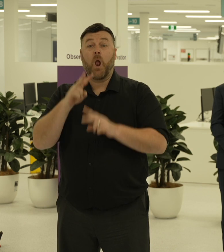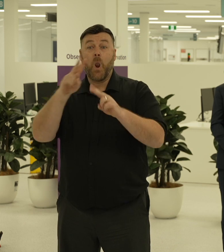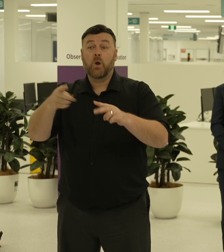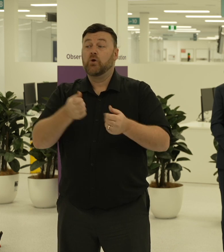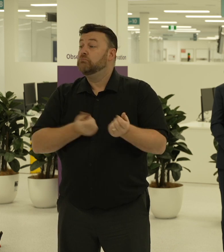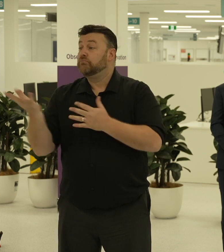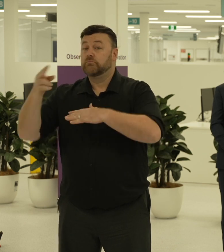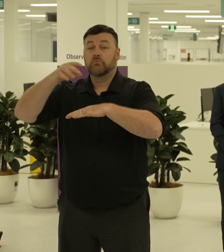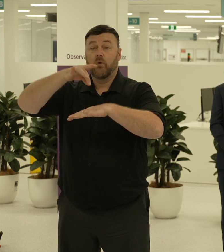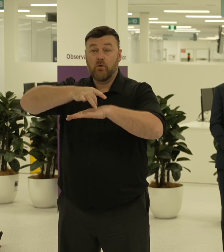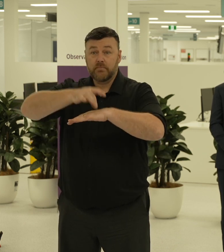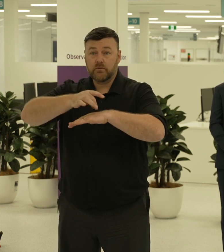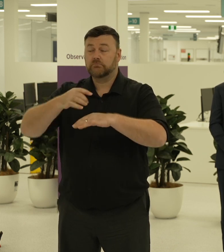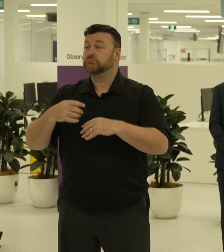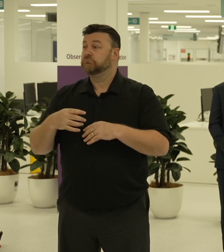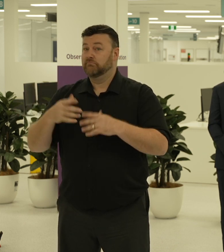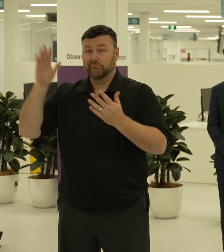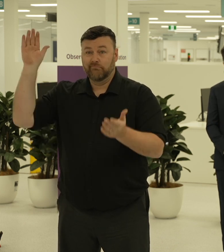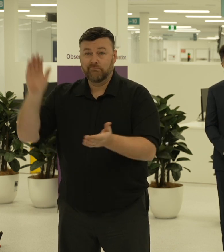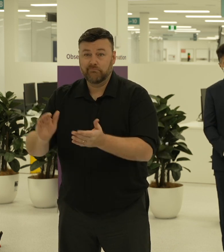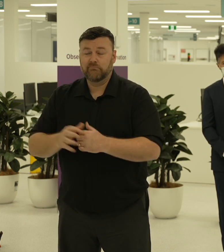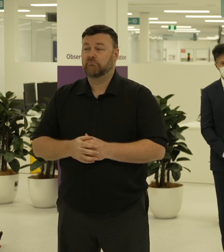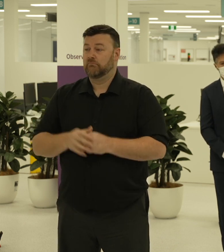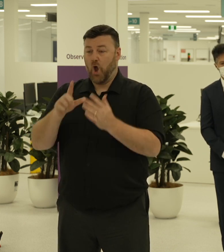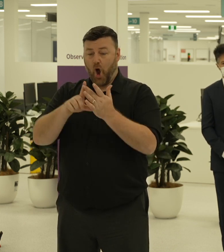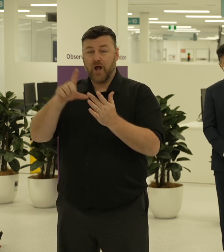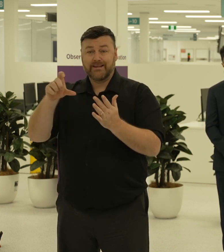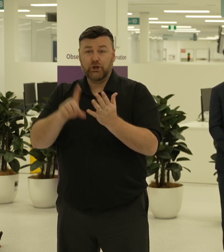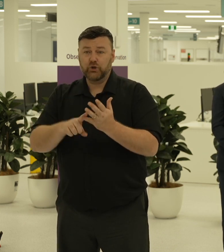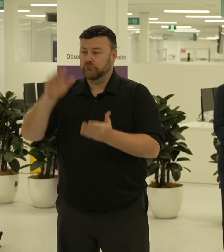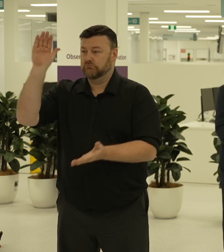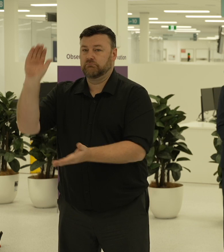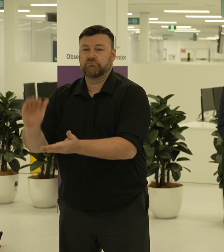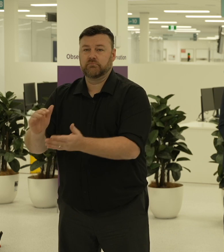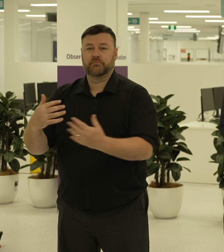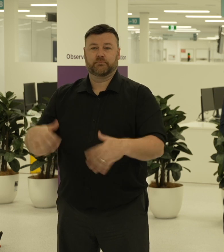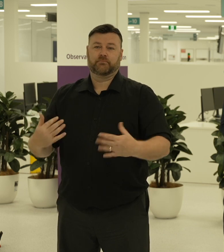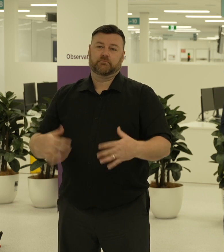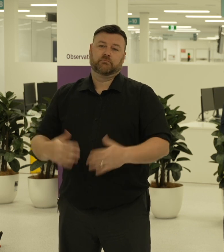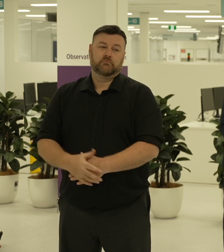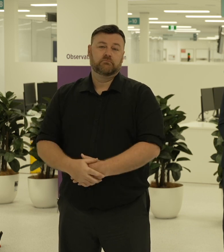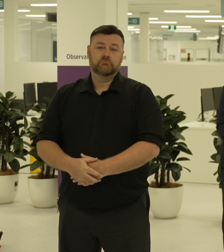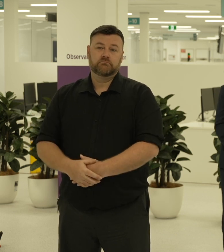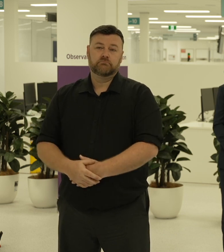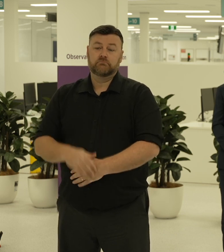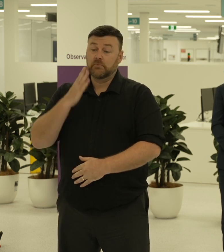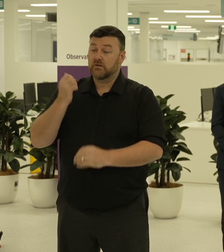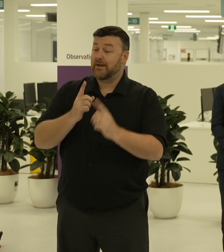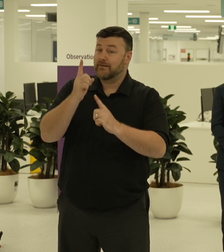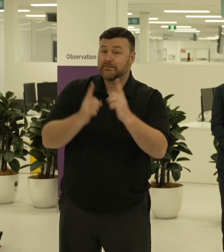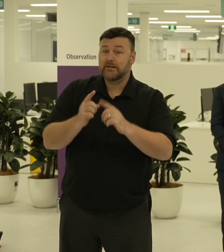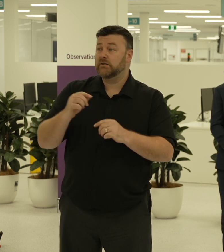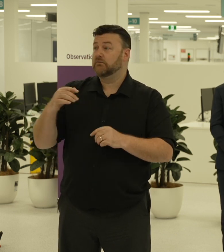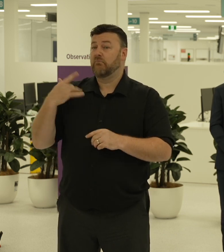presentations, which continue to trend down across our state, from the city to the bush, that is also because of the many efforts